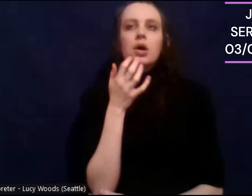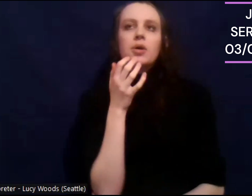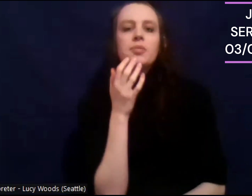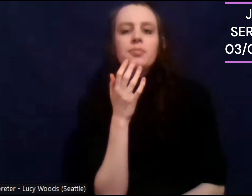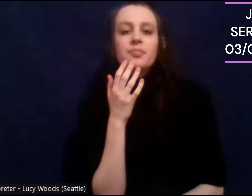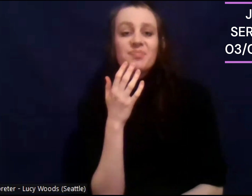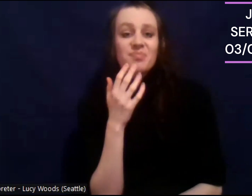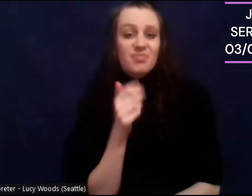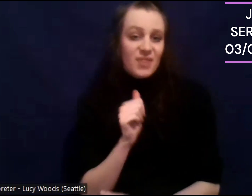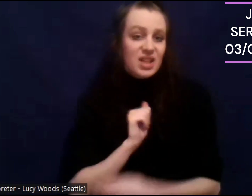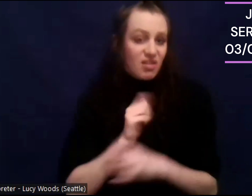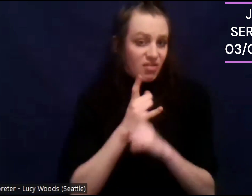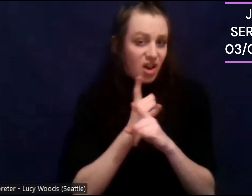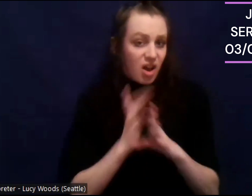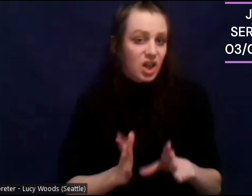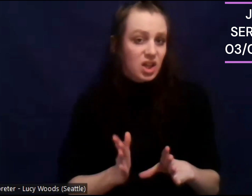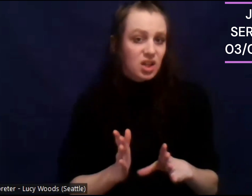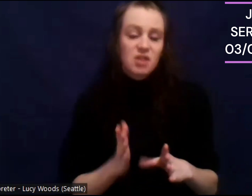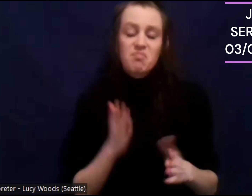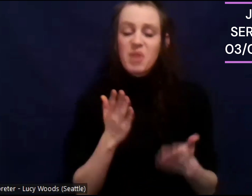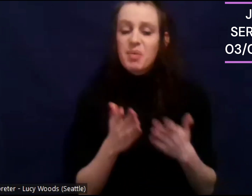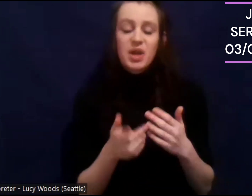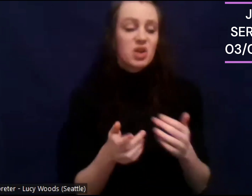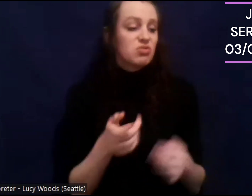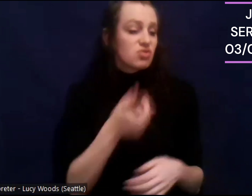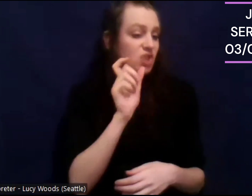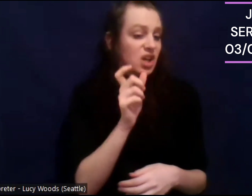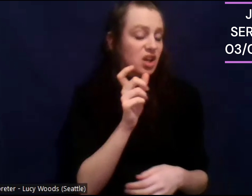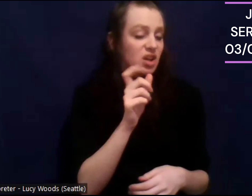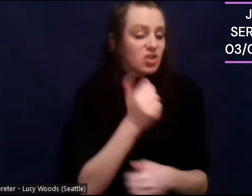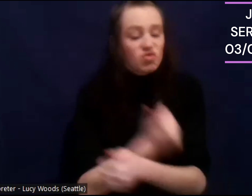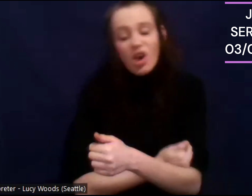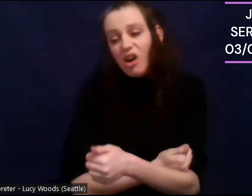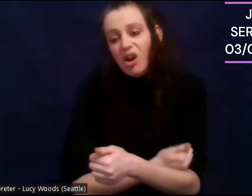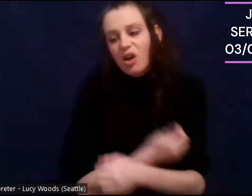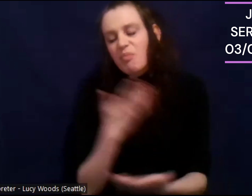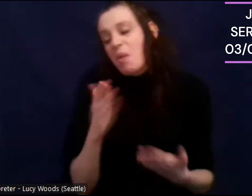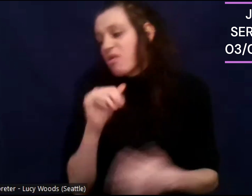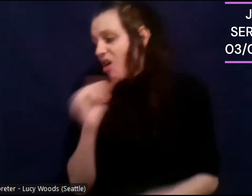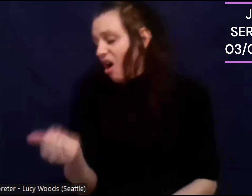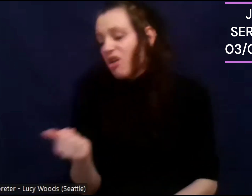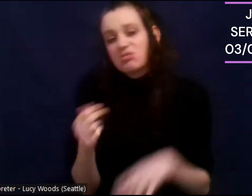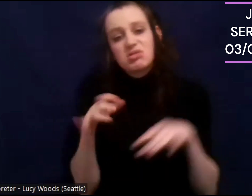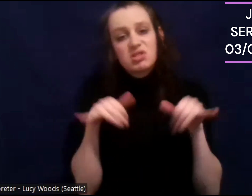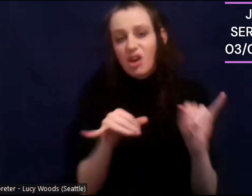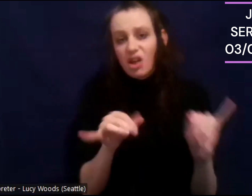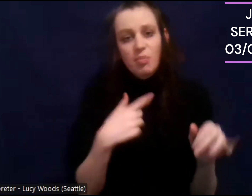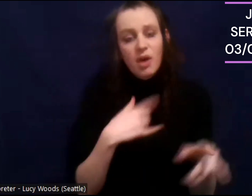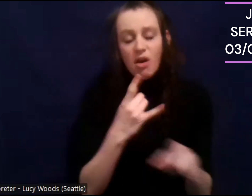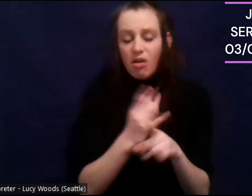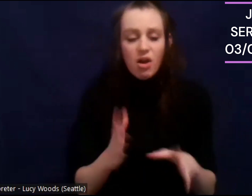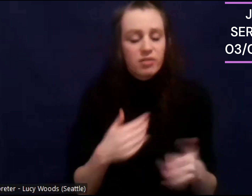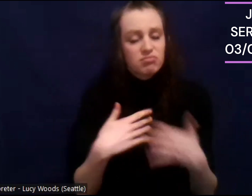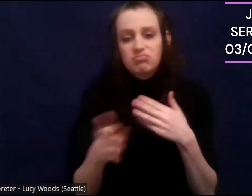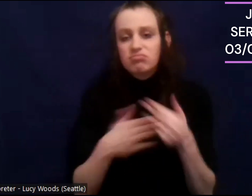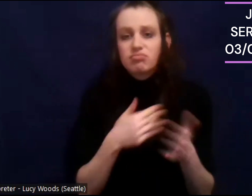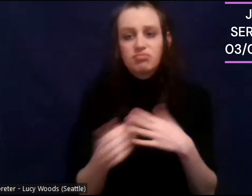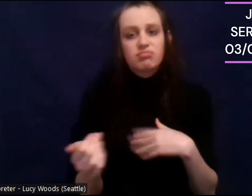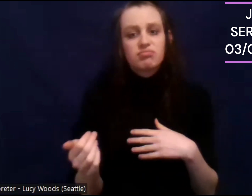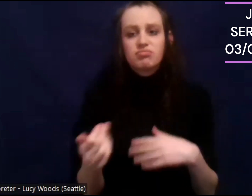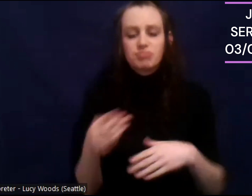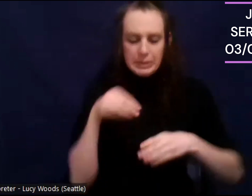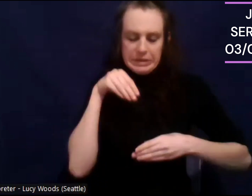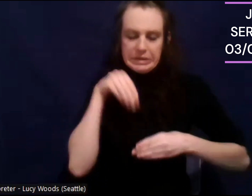I'm an alcoholic. Whether I'm drinking and drugging or not, I'm an alcoholic. This thing resides in me. It's